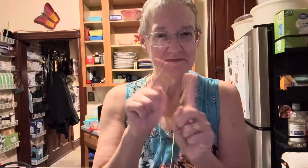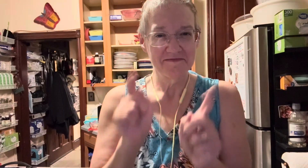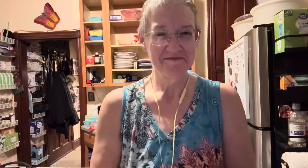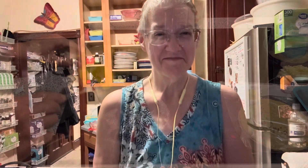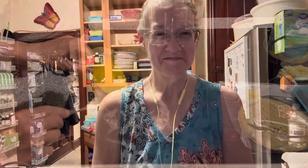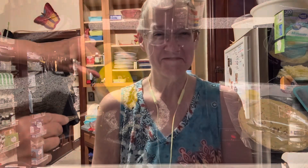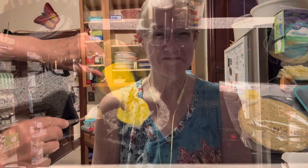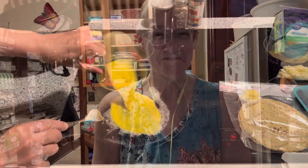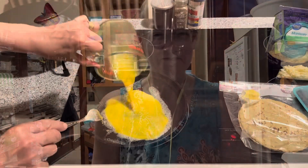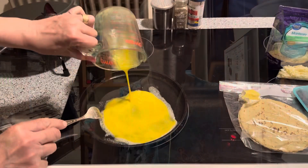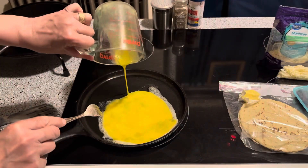of points.